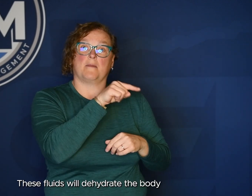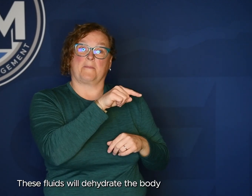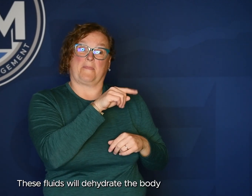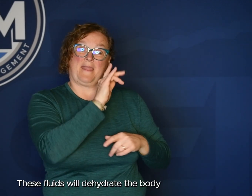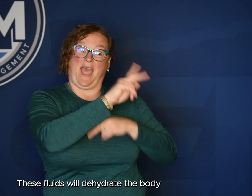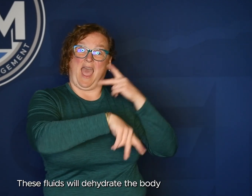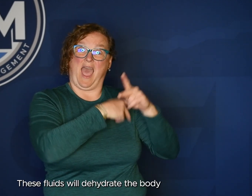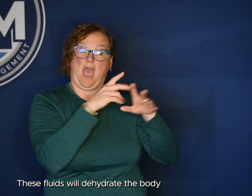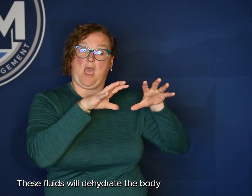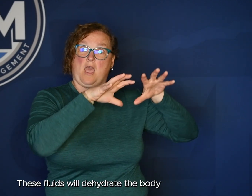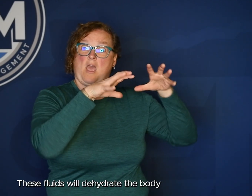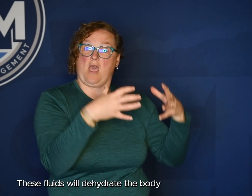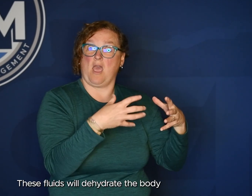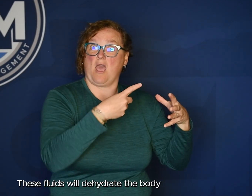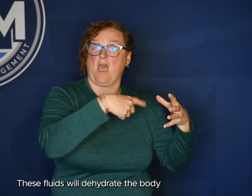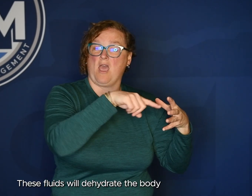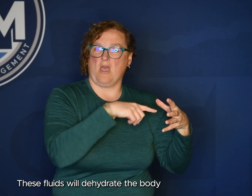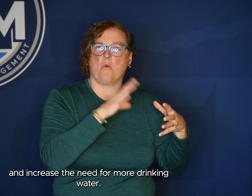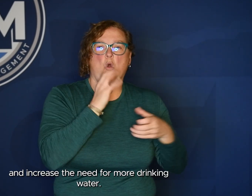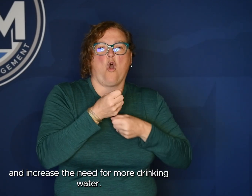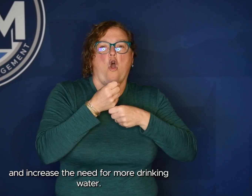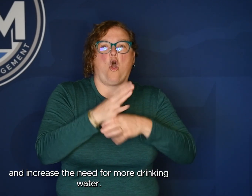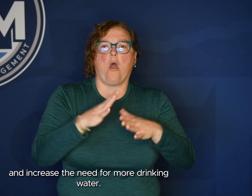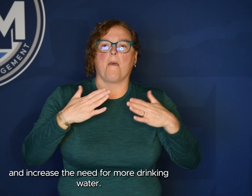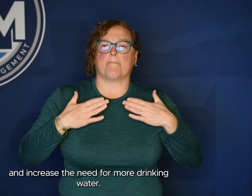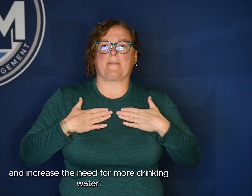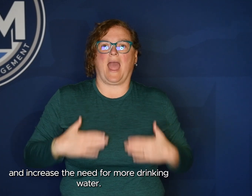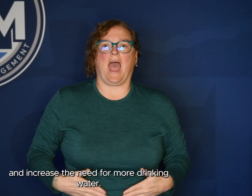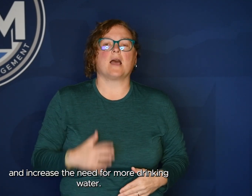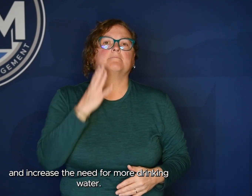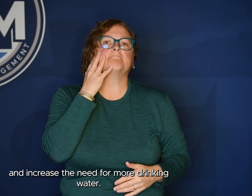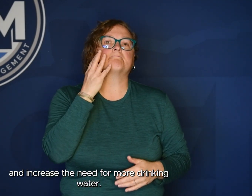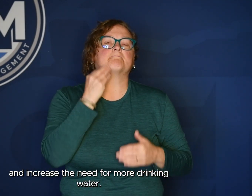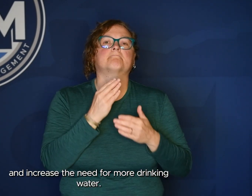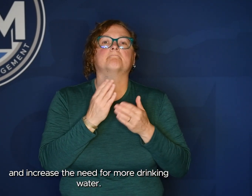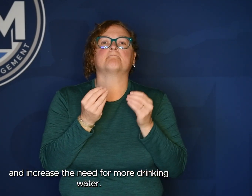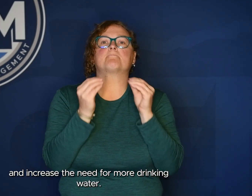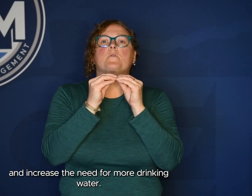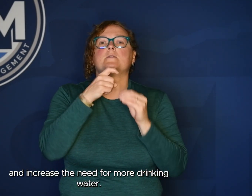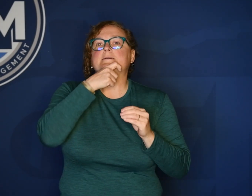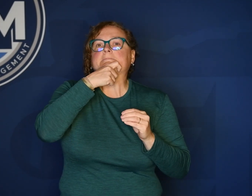These fluids will dehydrate the body and increase the need for more drinking water.